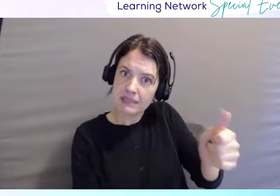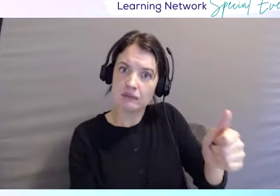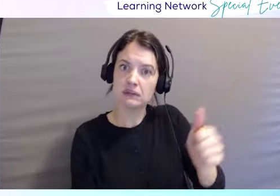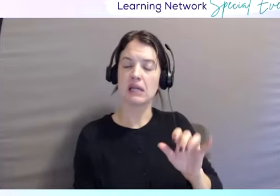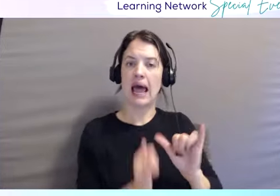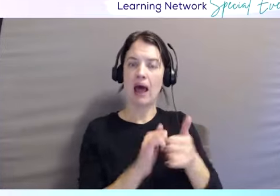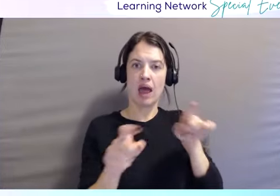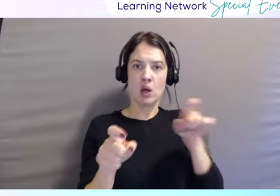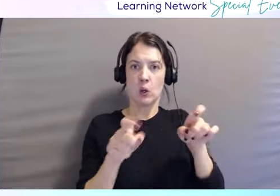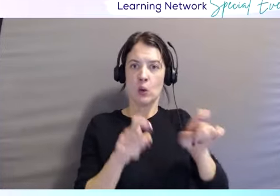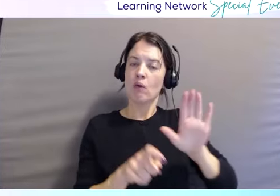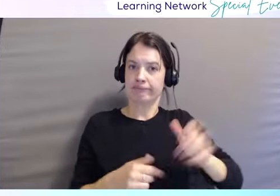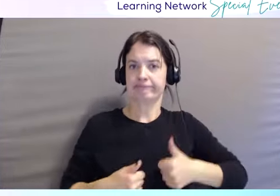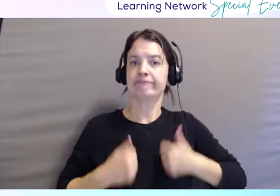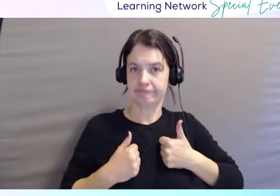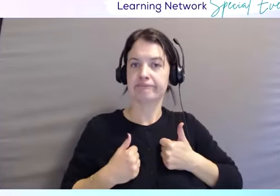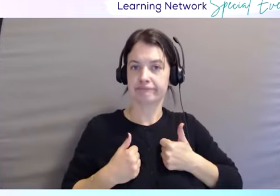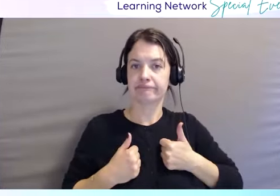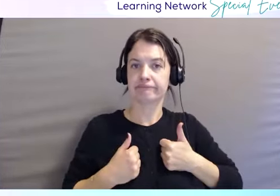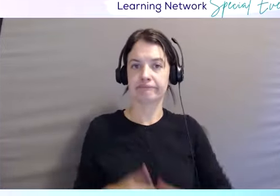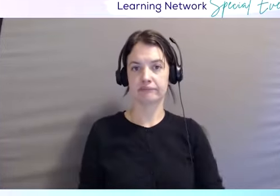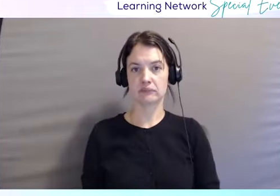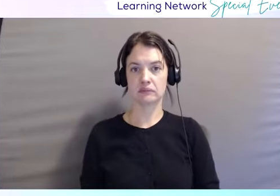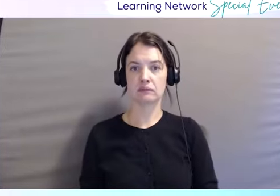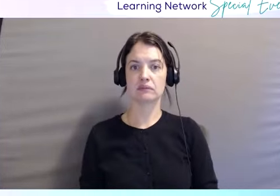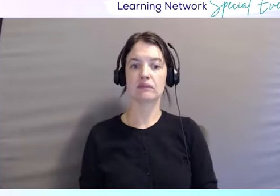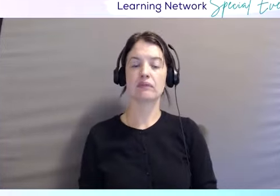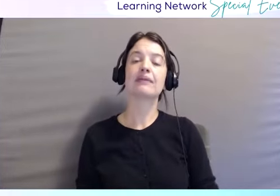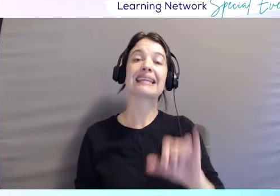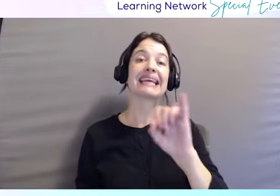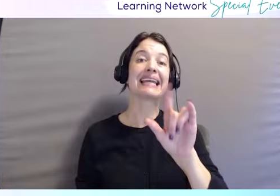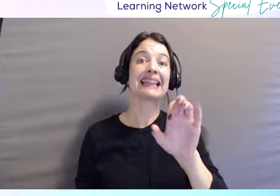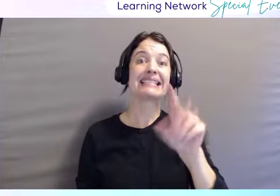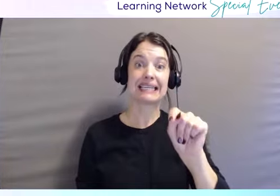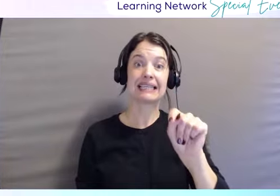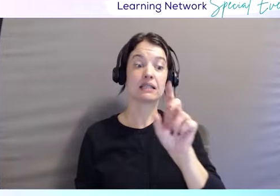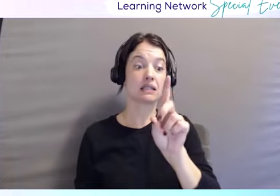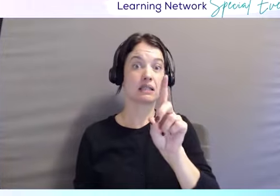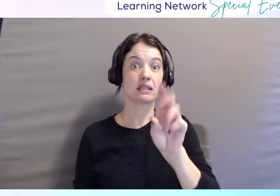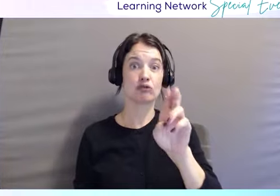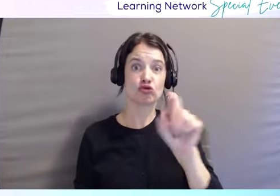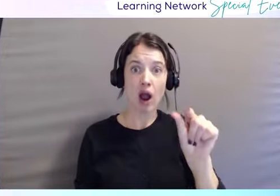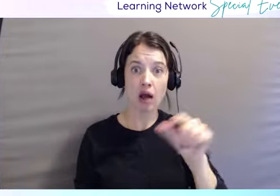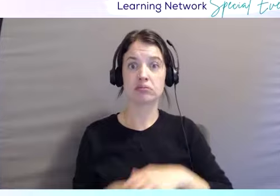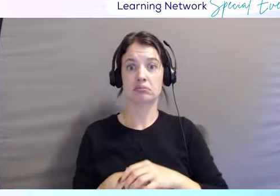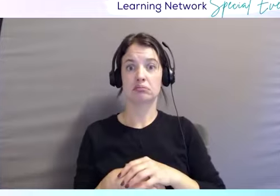life. And certainly with illicit drug use, there are lots of other risks and exposures